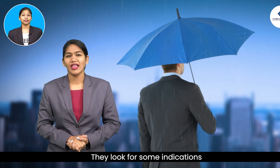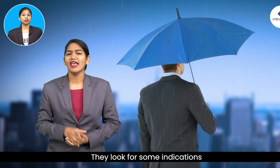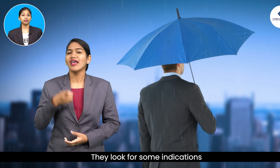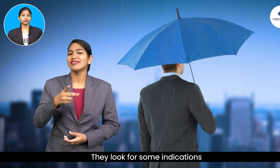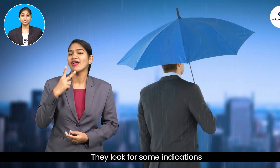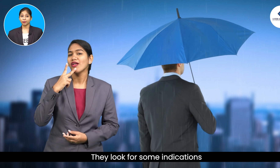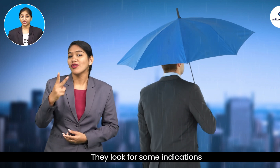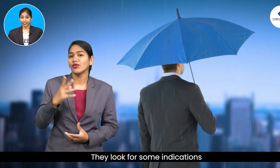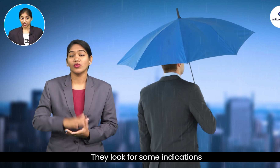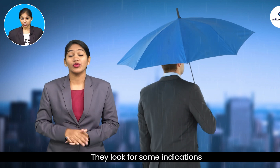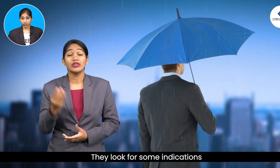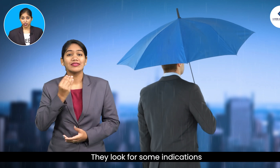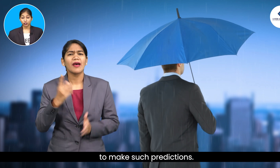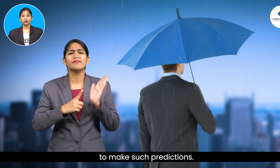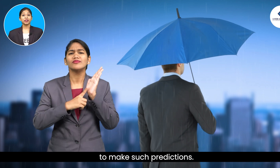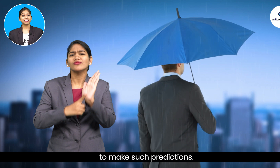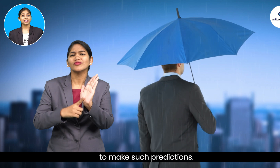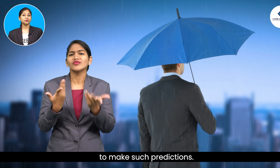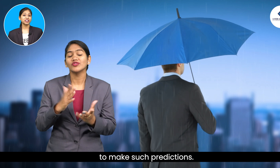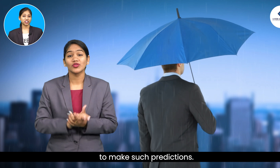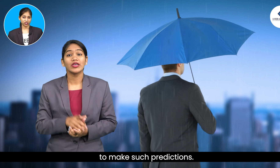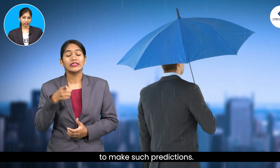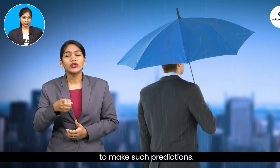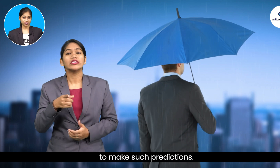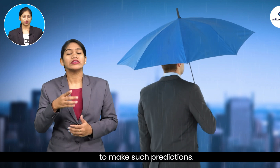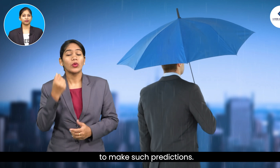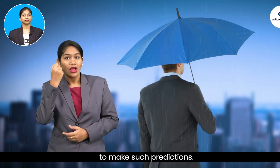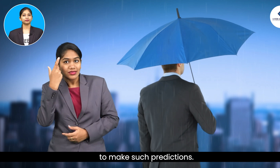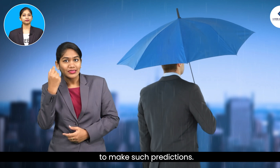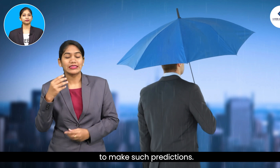They look for some indications to make such predictions